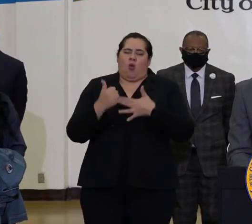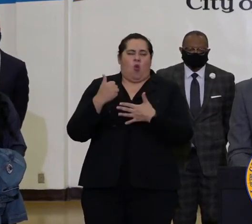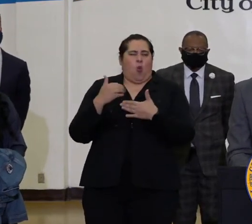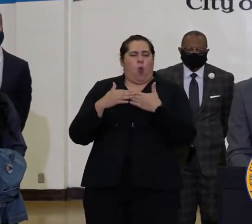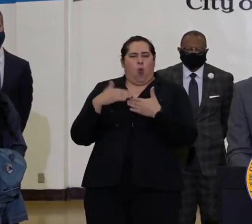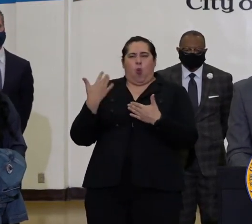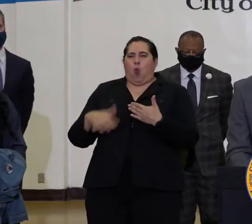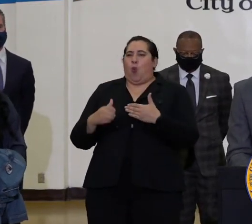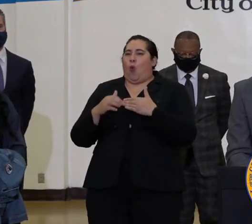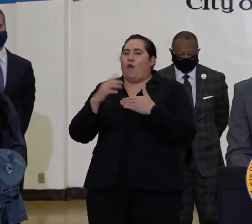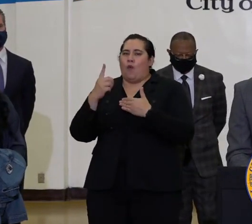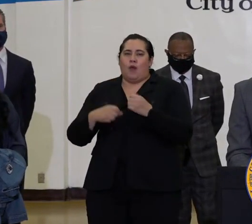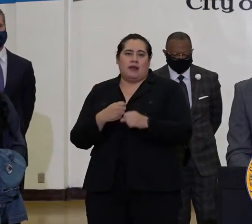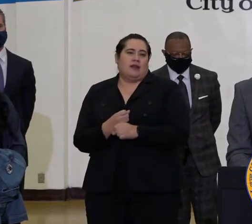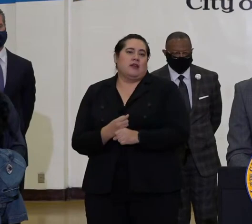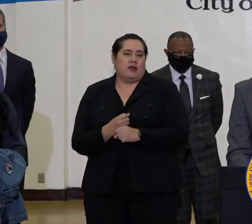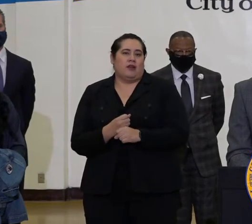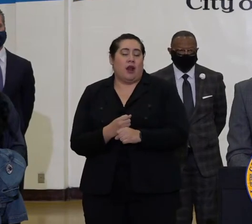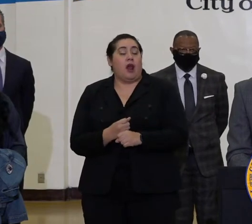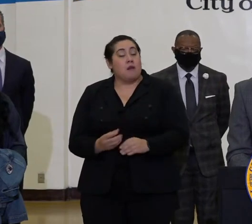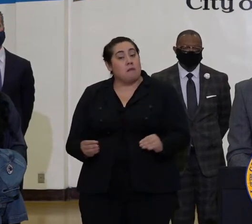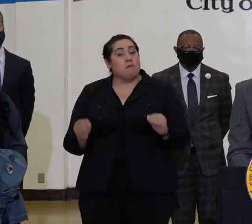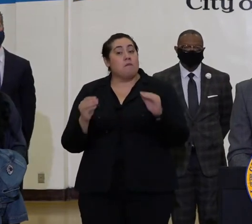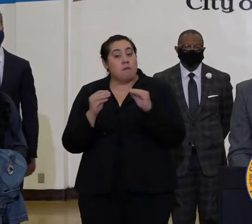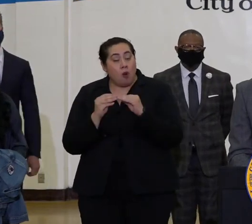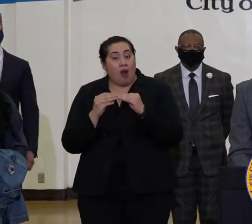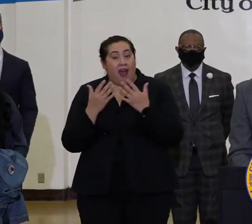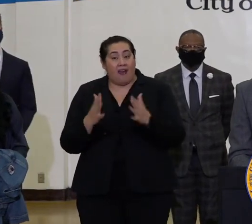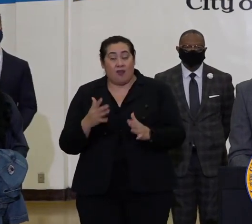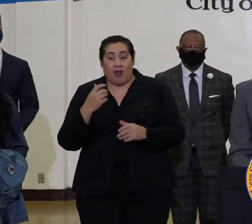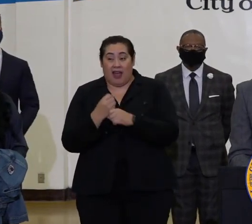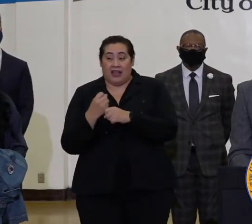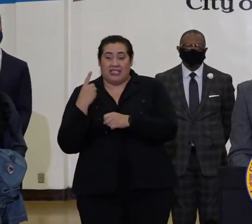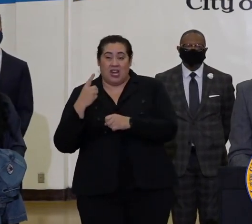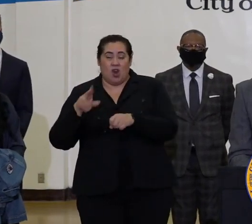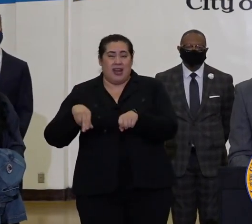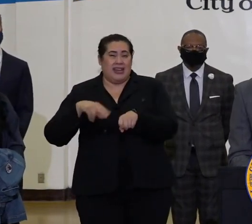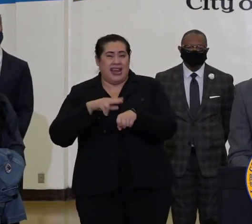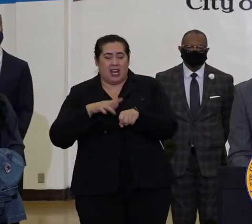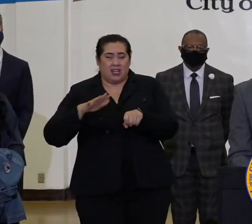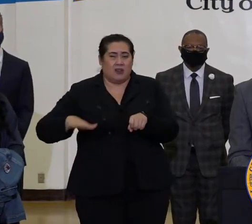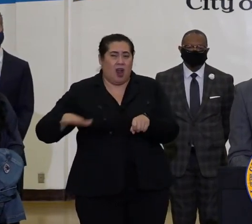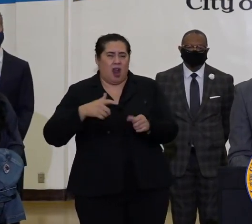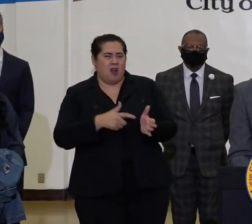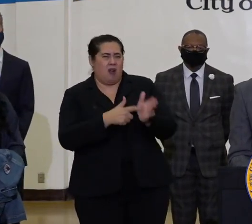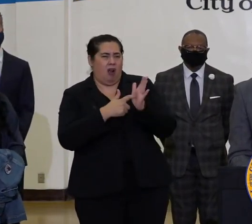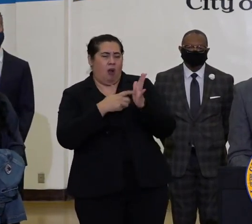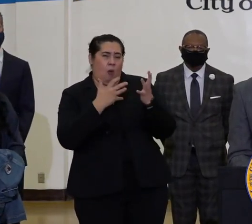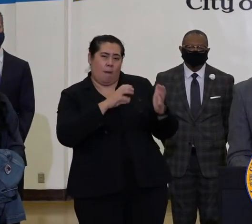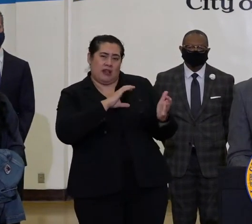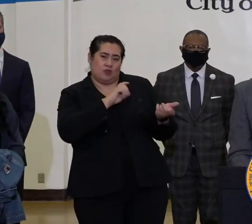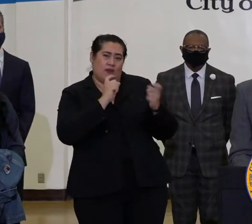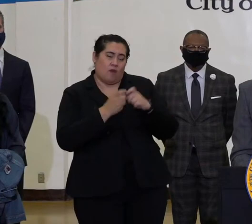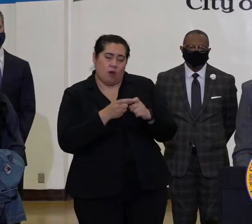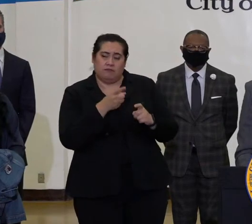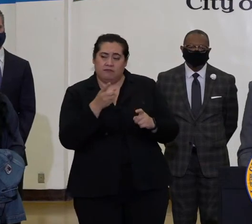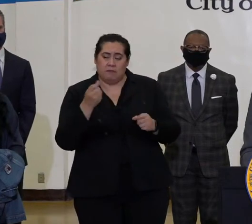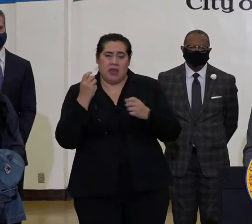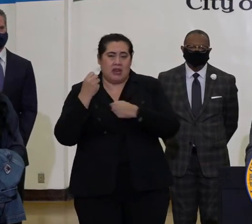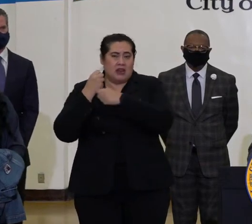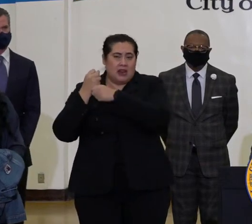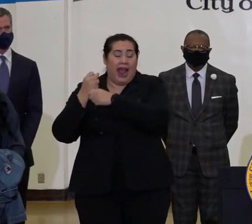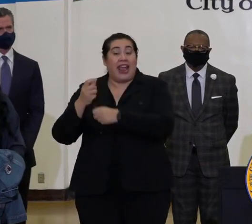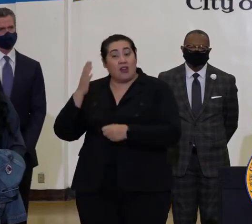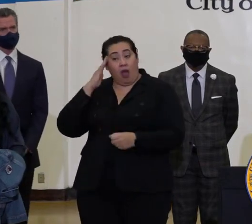a year, and more so following last year's nationwide call for police reform. As many might know,